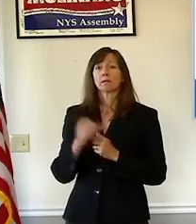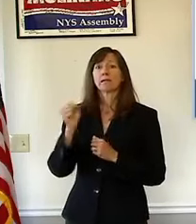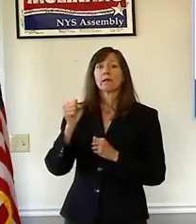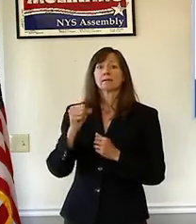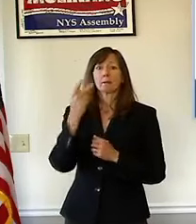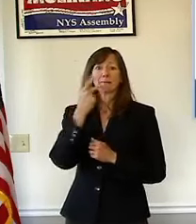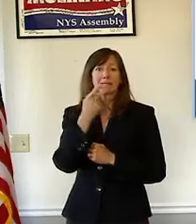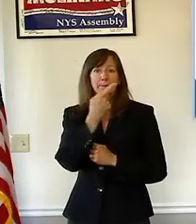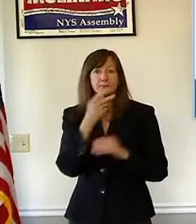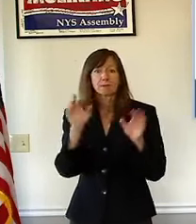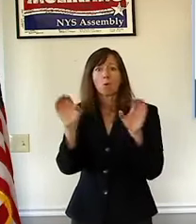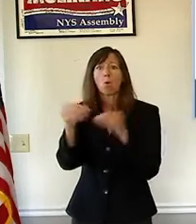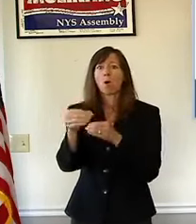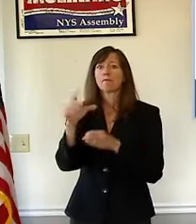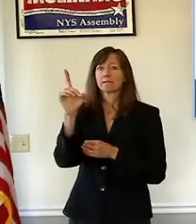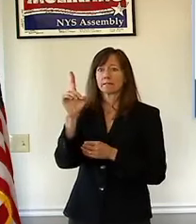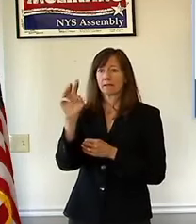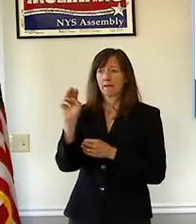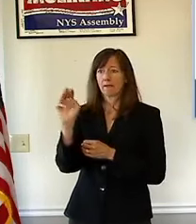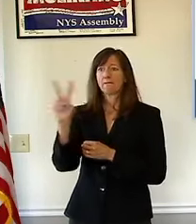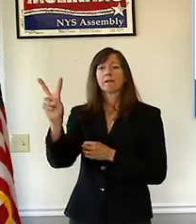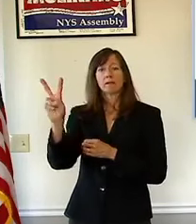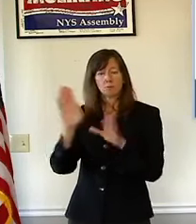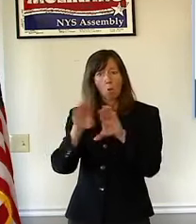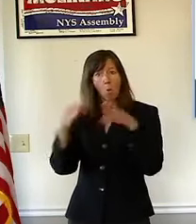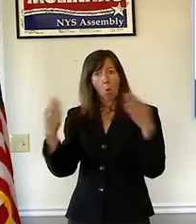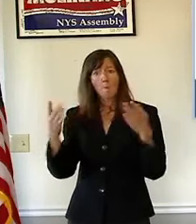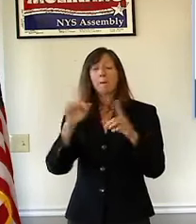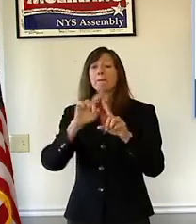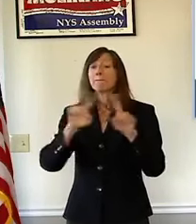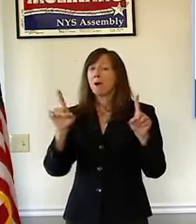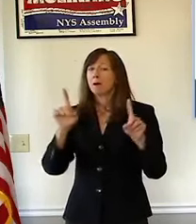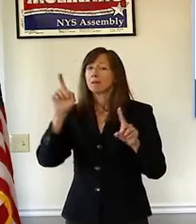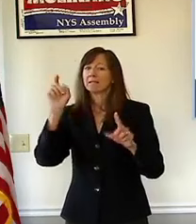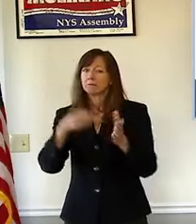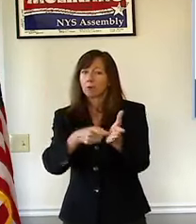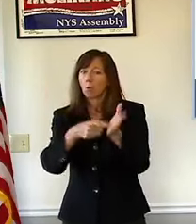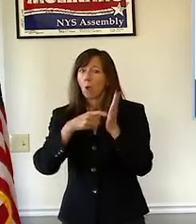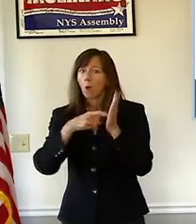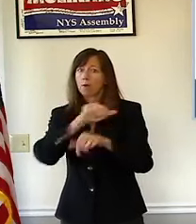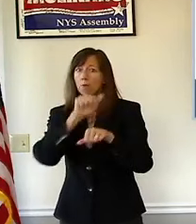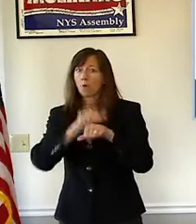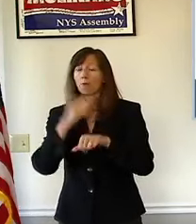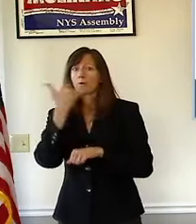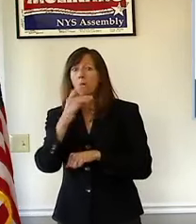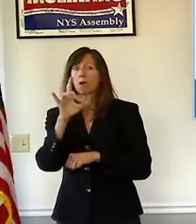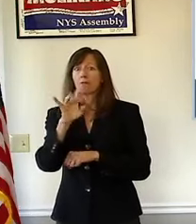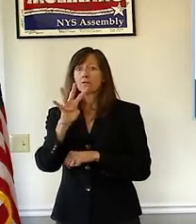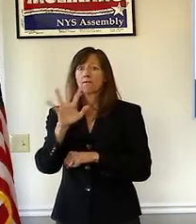is open for and by appointment only. So you have to call